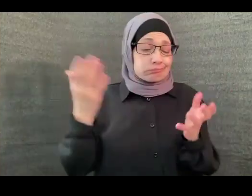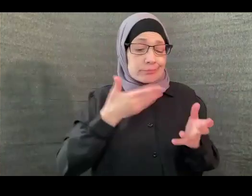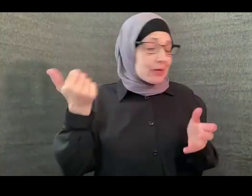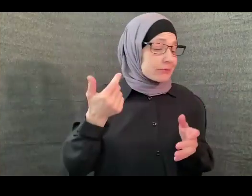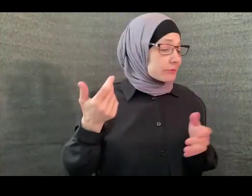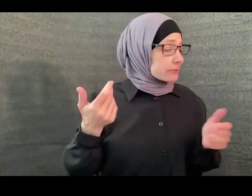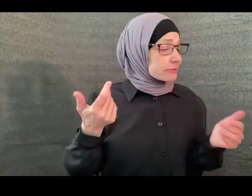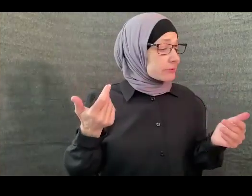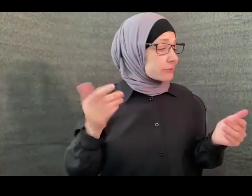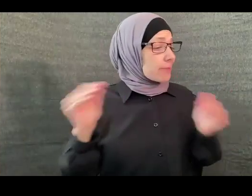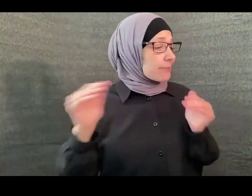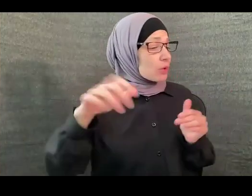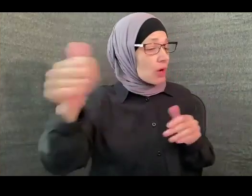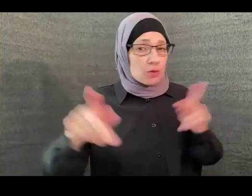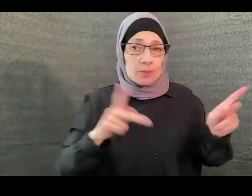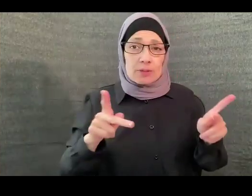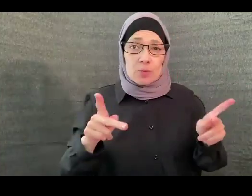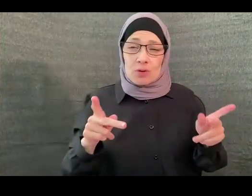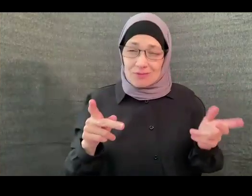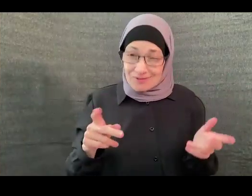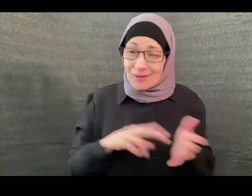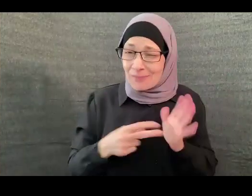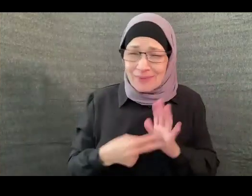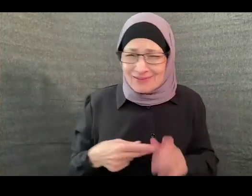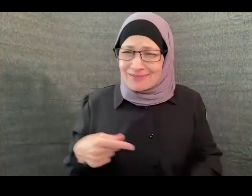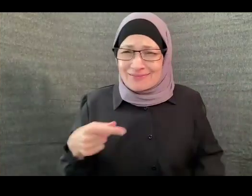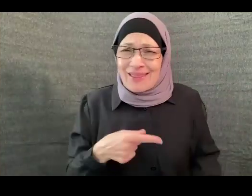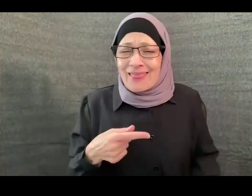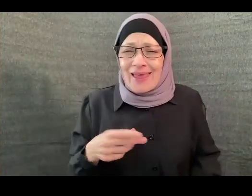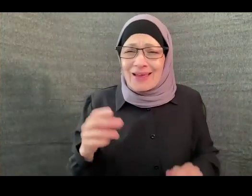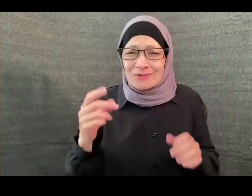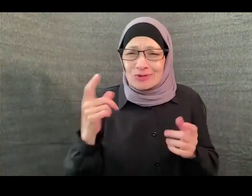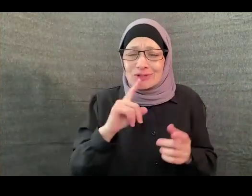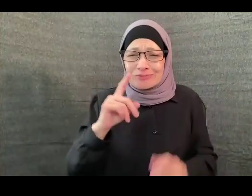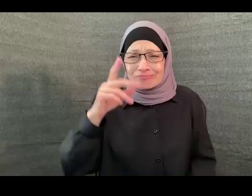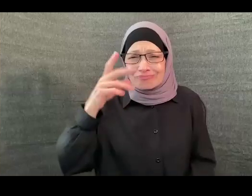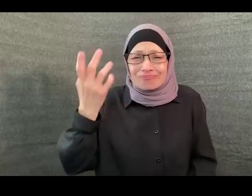Because they are living a fallacy. They are deluded.